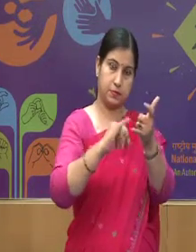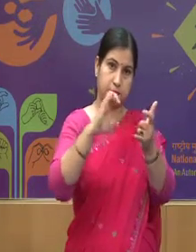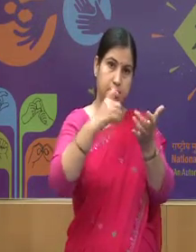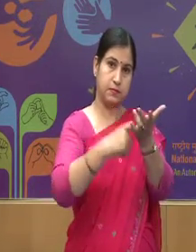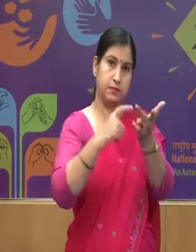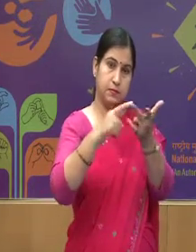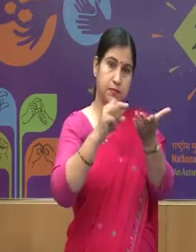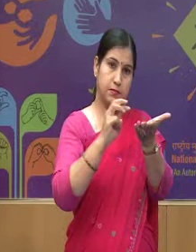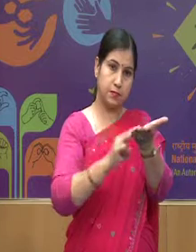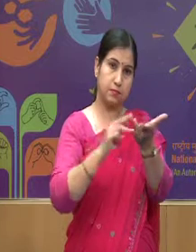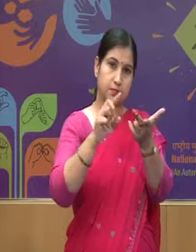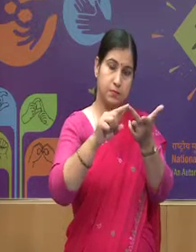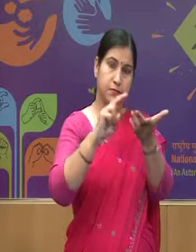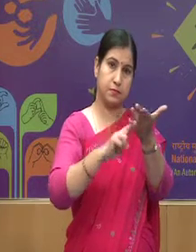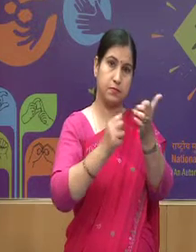also known as apartheid.